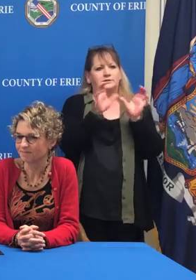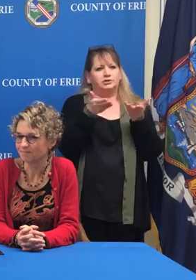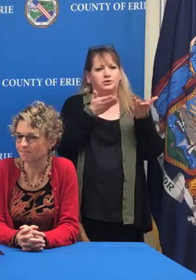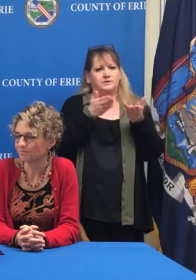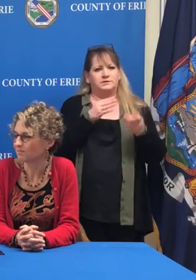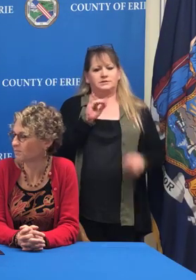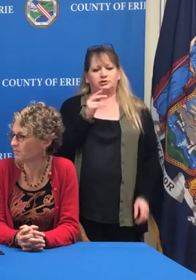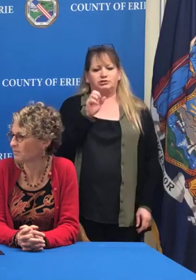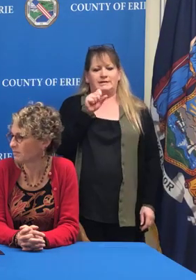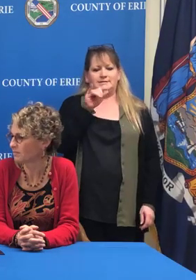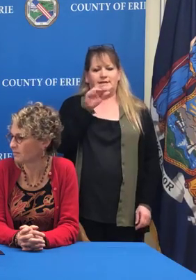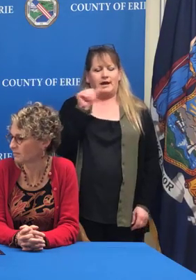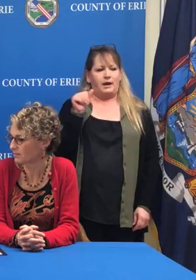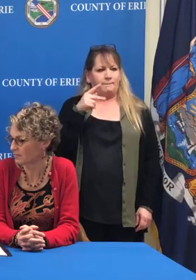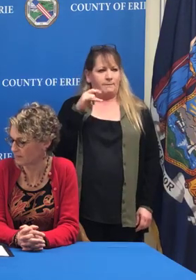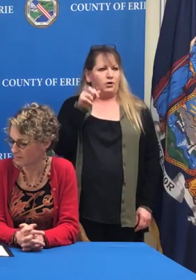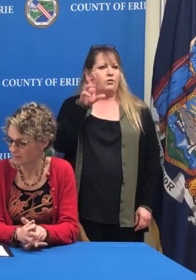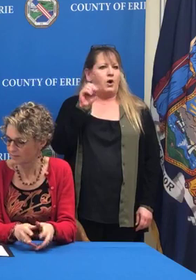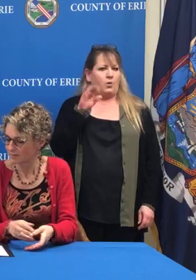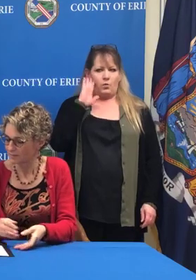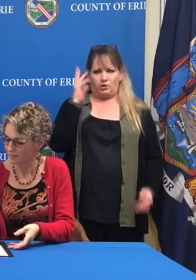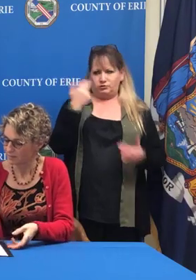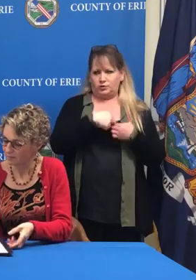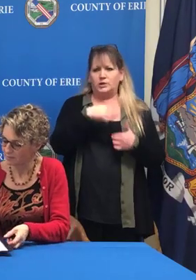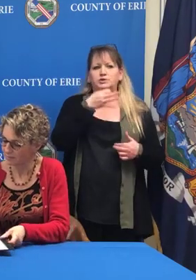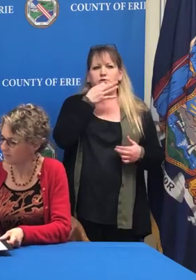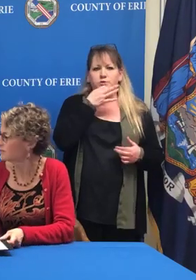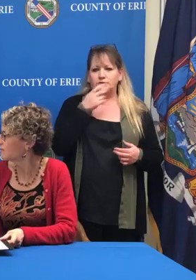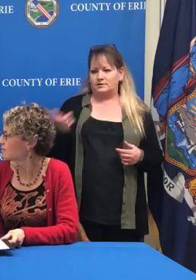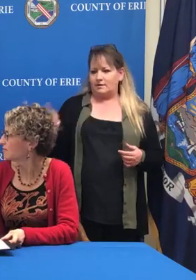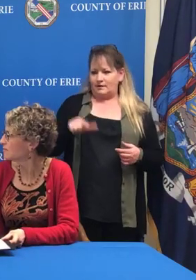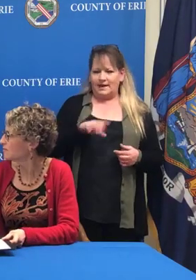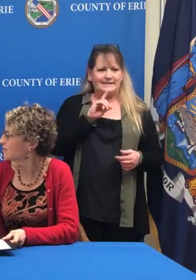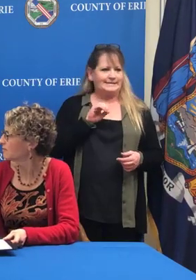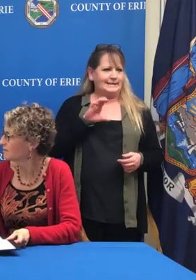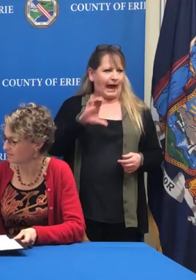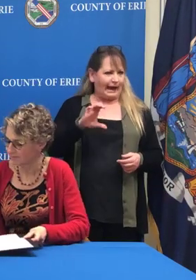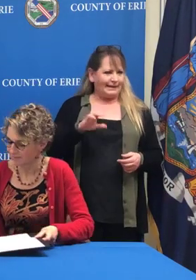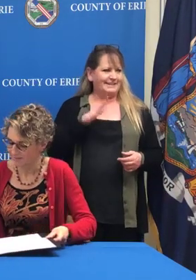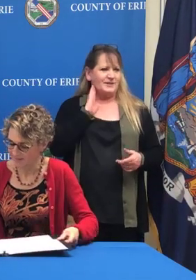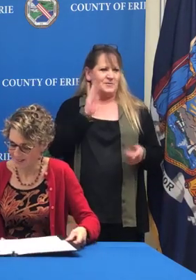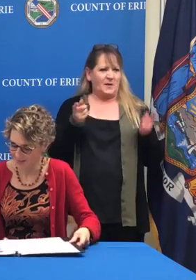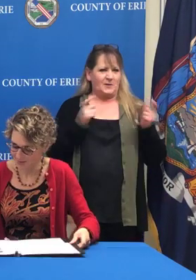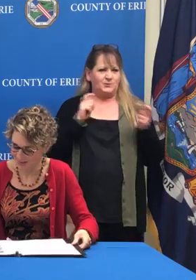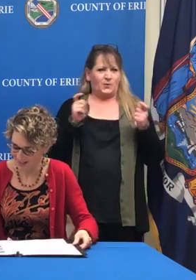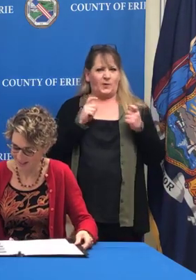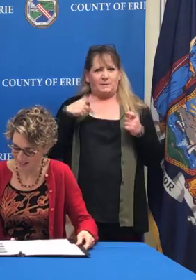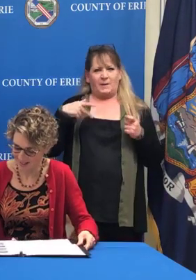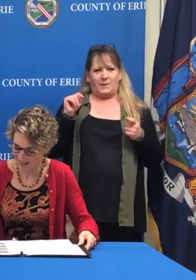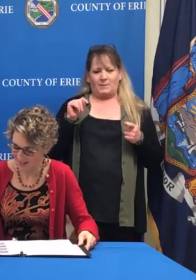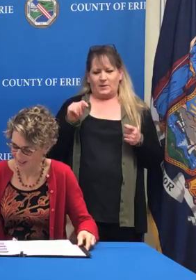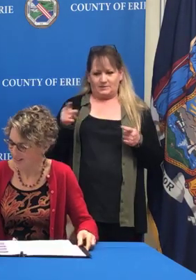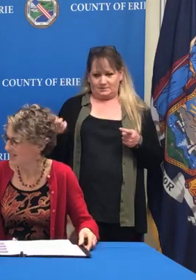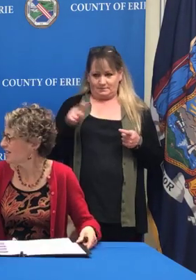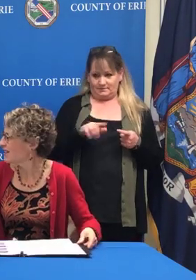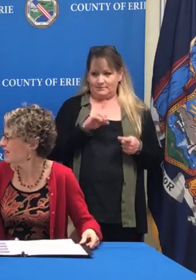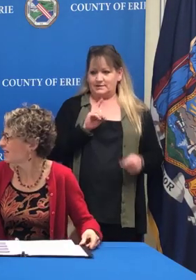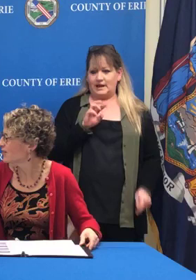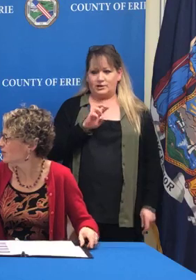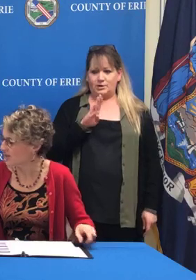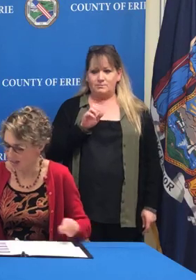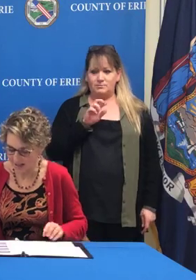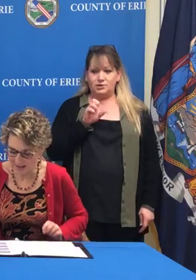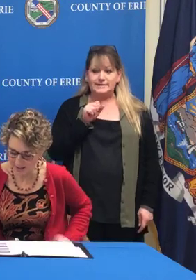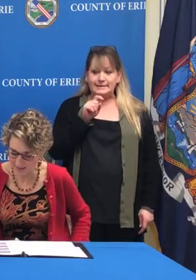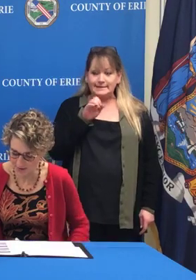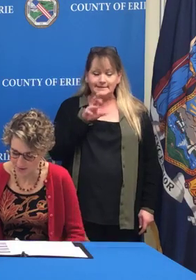bit. And I'll turn it over to talk right now to Doc, and I will be controlling the PowerPoint presentation. So, Dr. Burstein. Thank